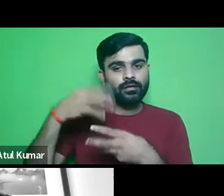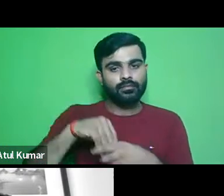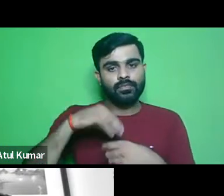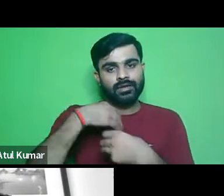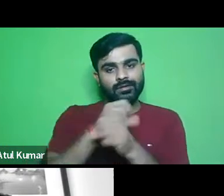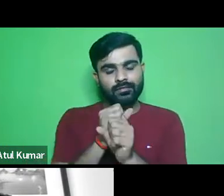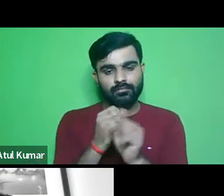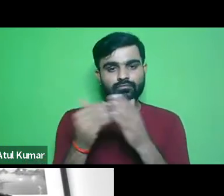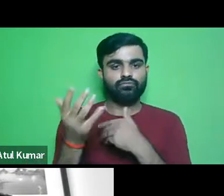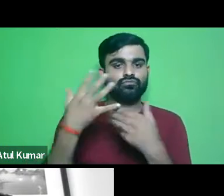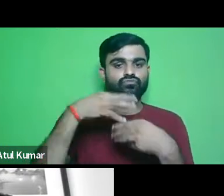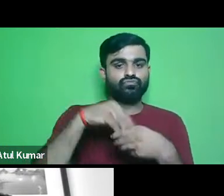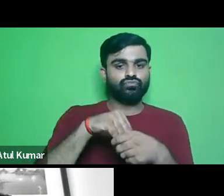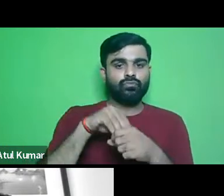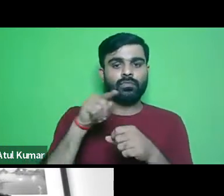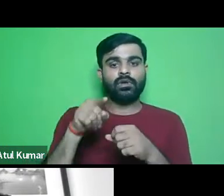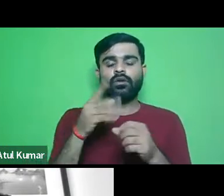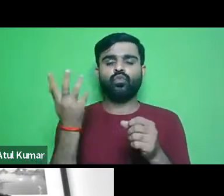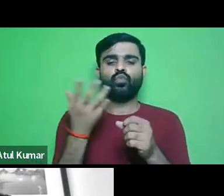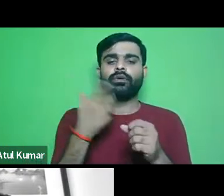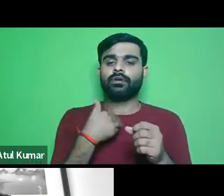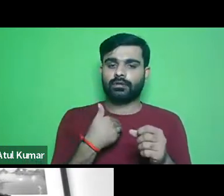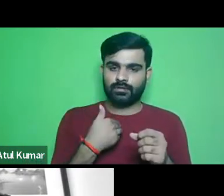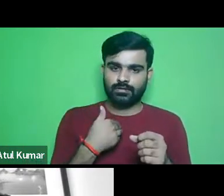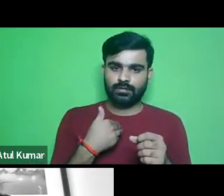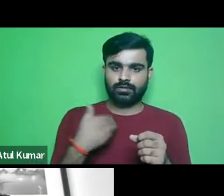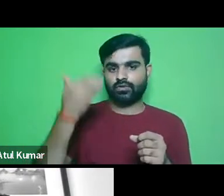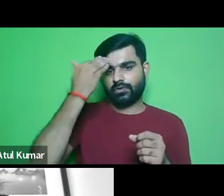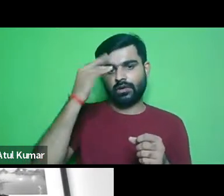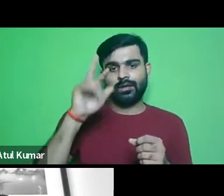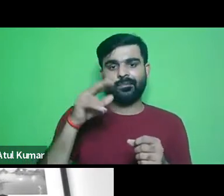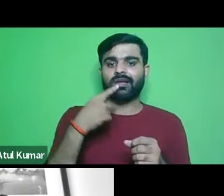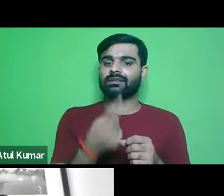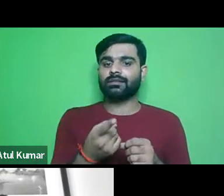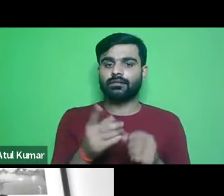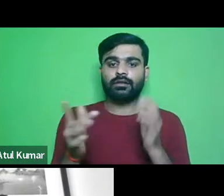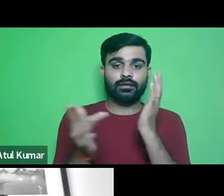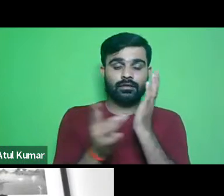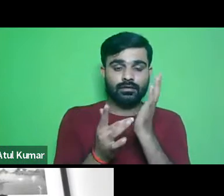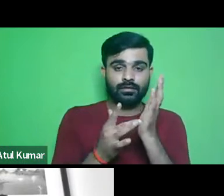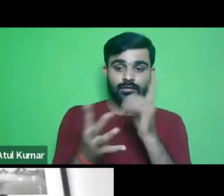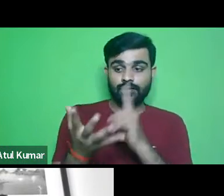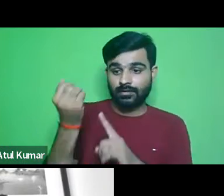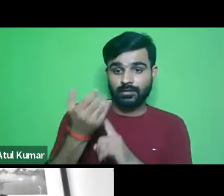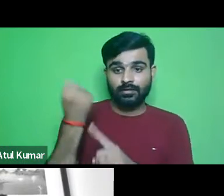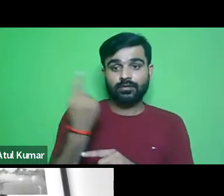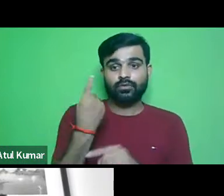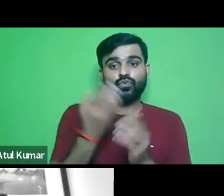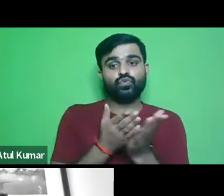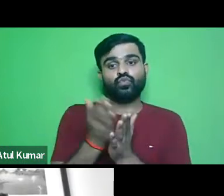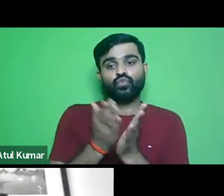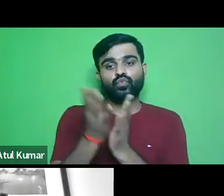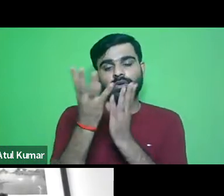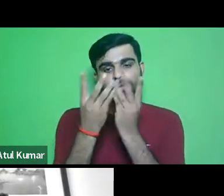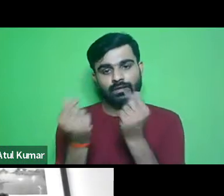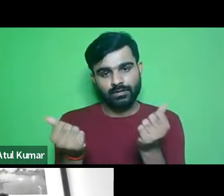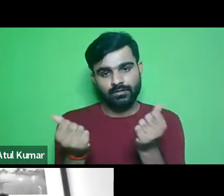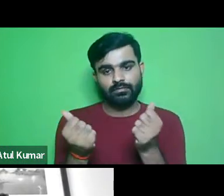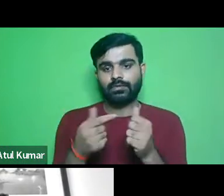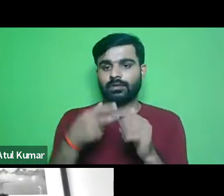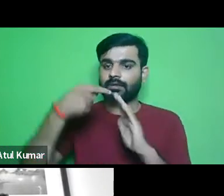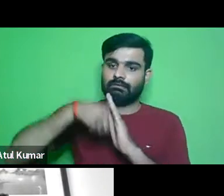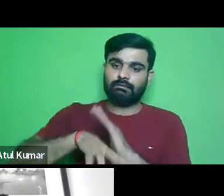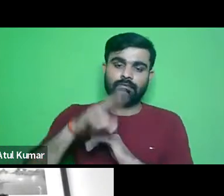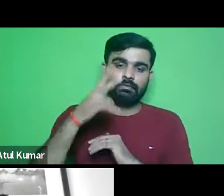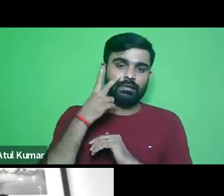able to bring in those. And by the way, I'm by no means saying that technical approaches are the only way to solve it. I'm deeply cognizant